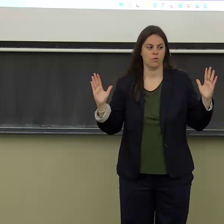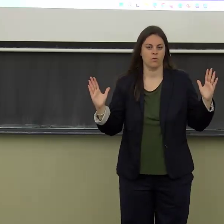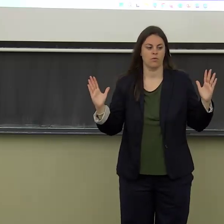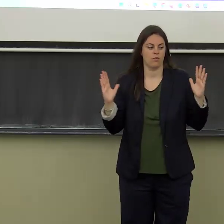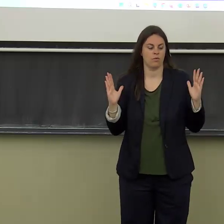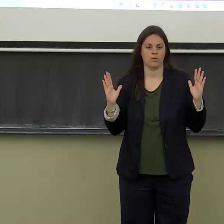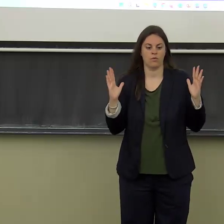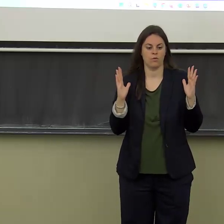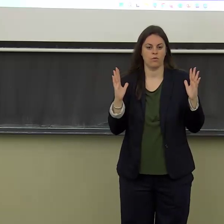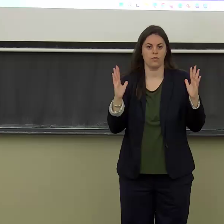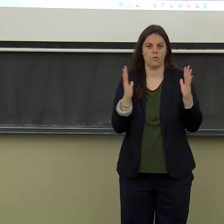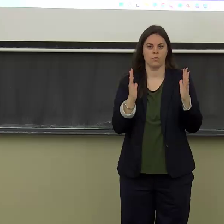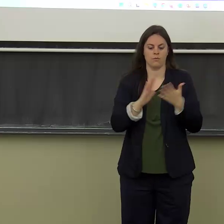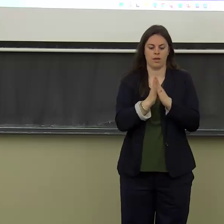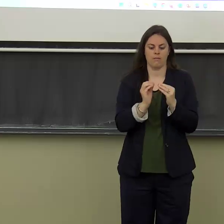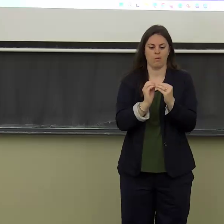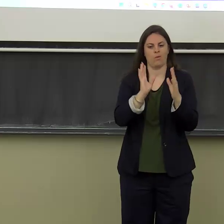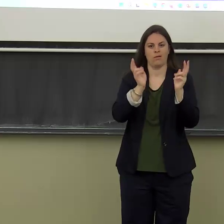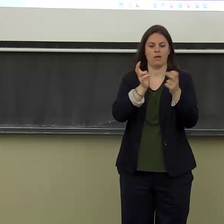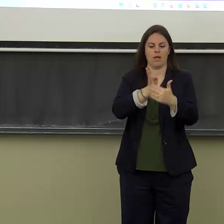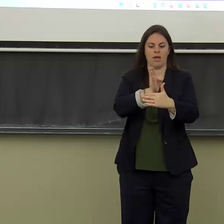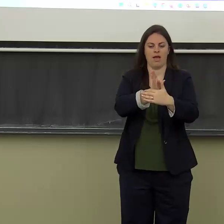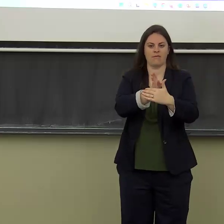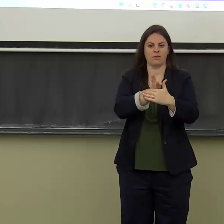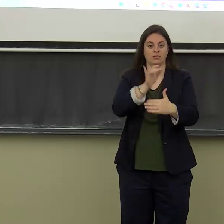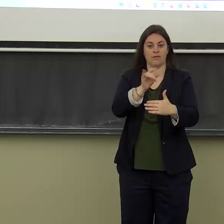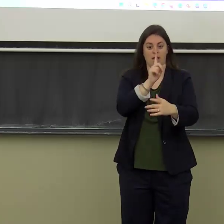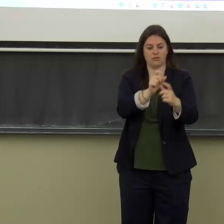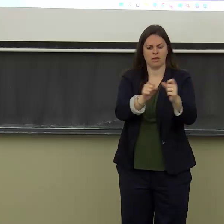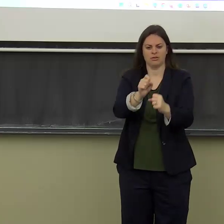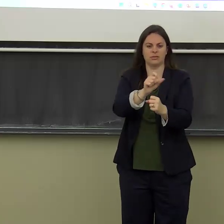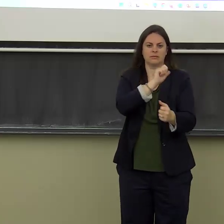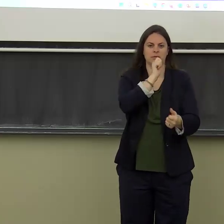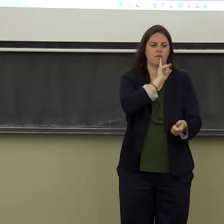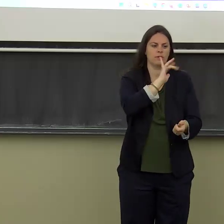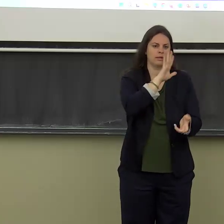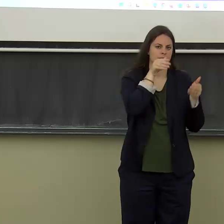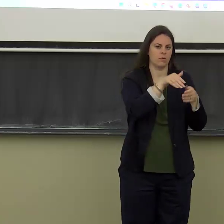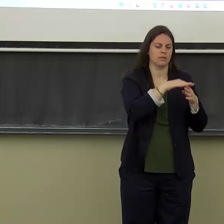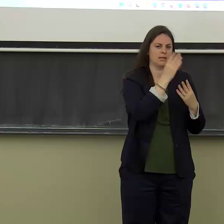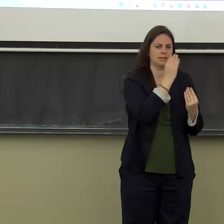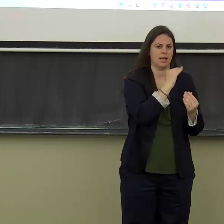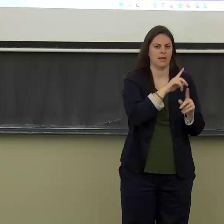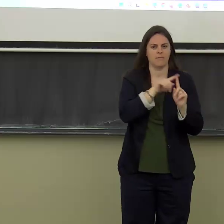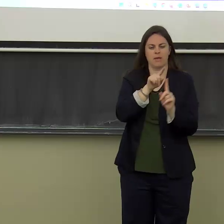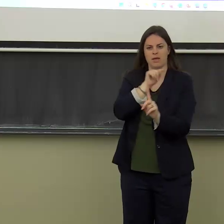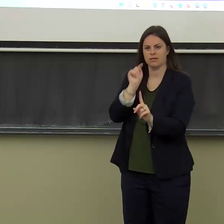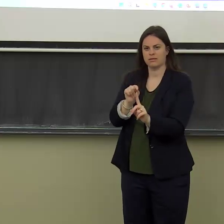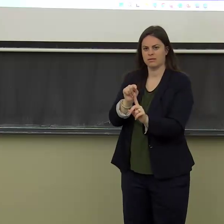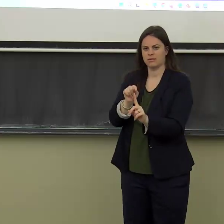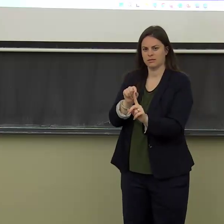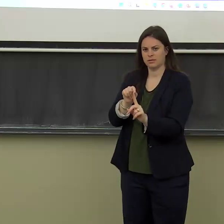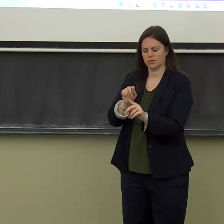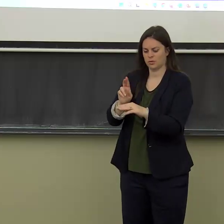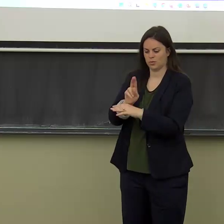has less to do with data, and it has more to do with like, I keep coming back to use, like what are the